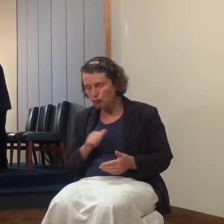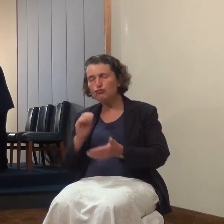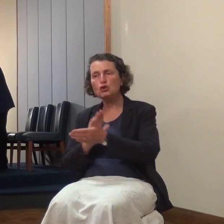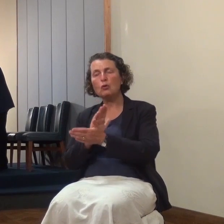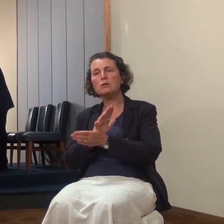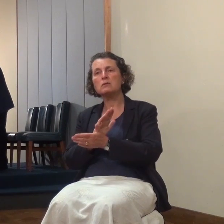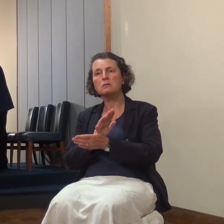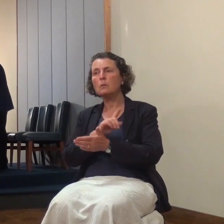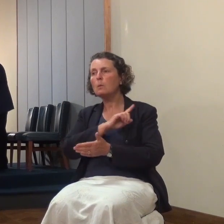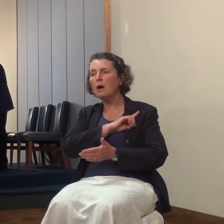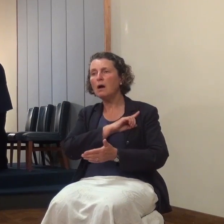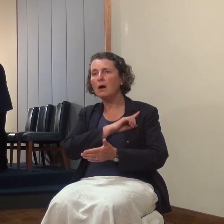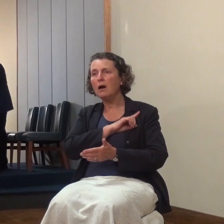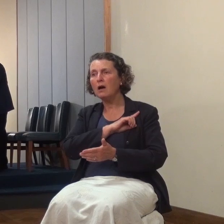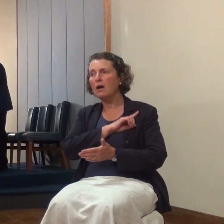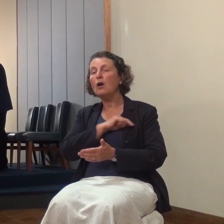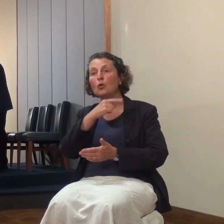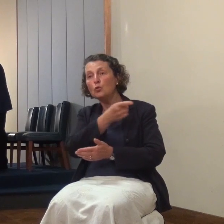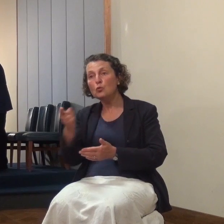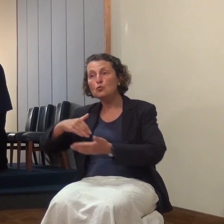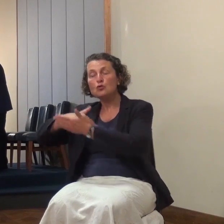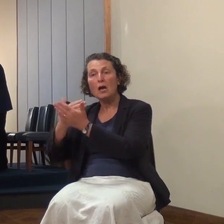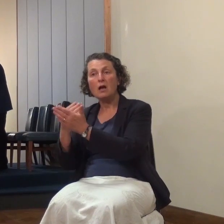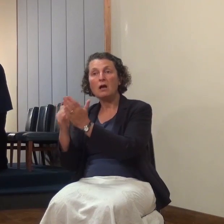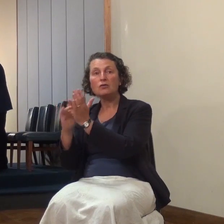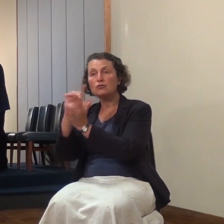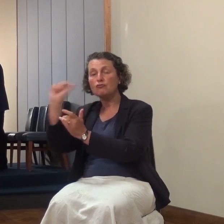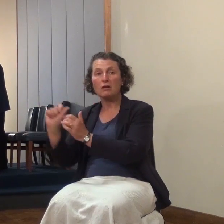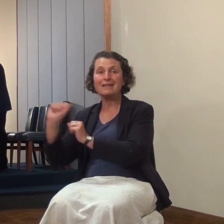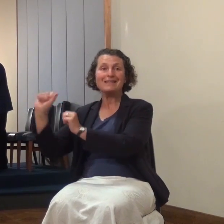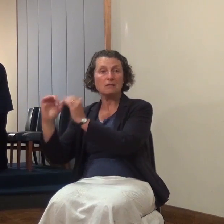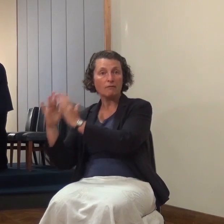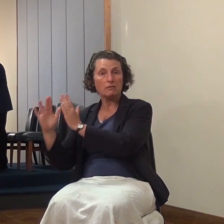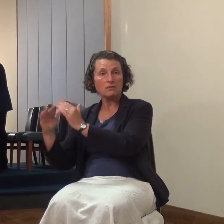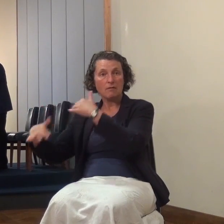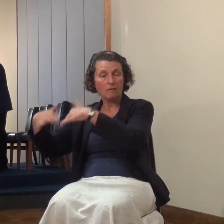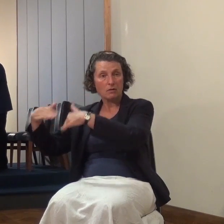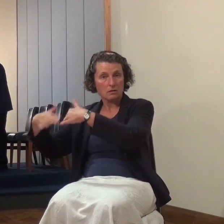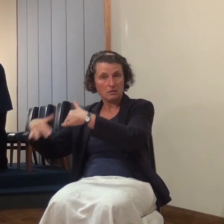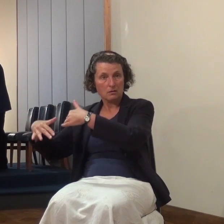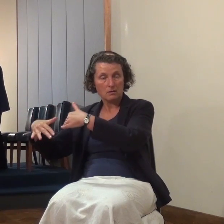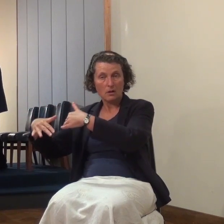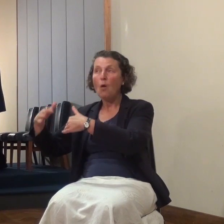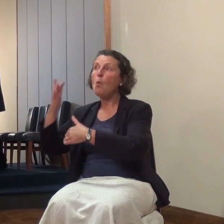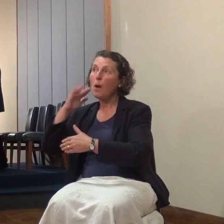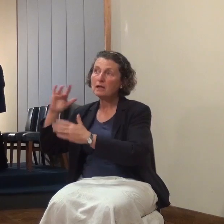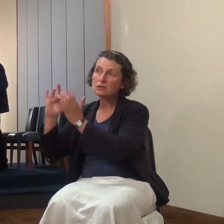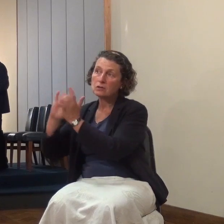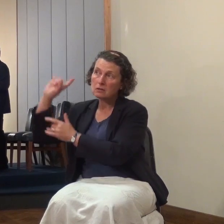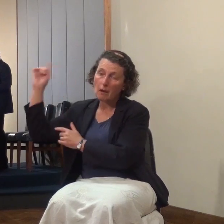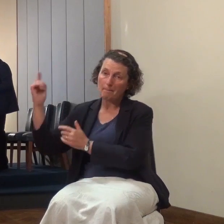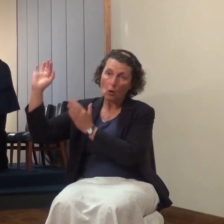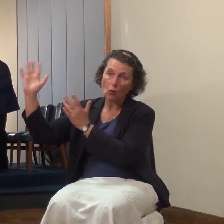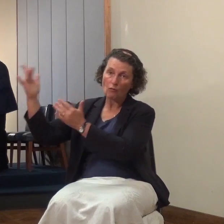rejoice, inasmuch as ye are partakers of Christ's sufferings, that when his glory shall be revealed, ye may be glad also